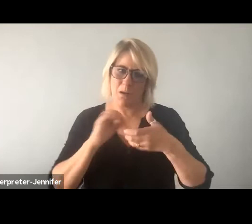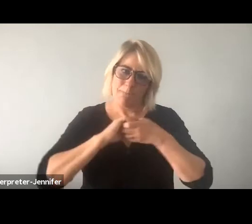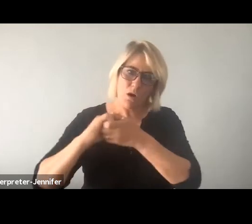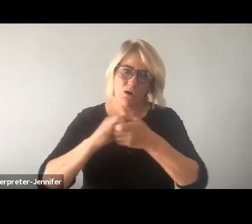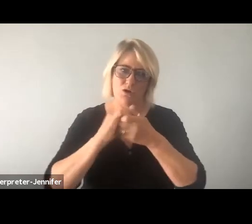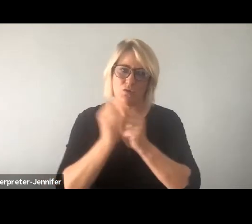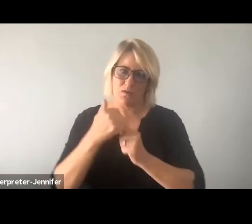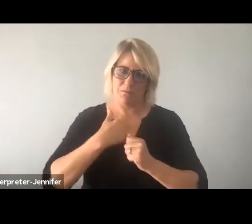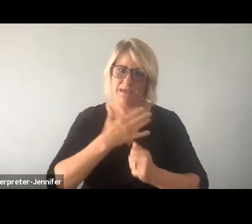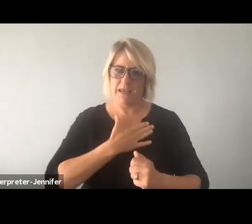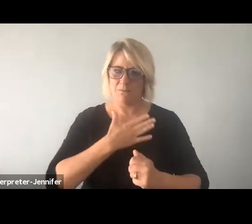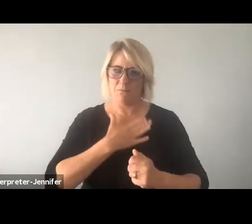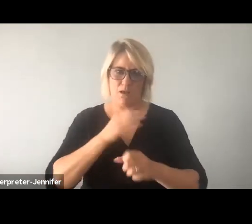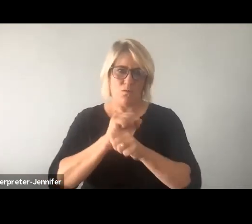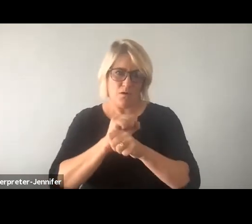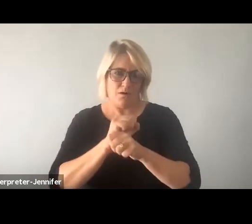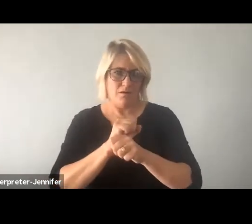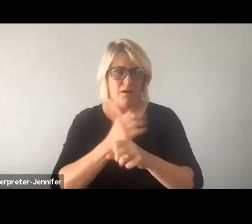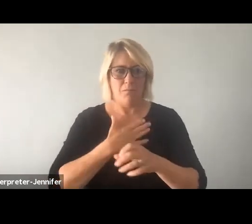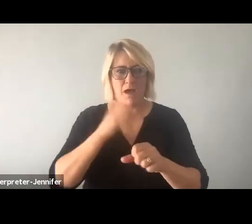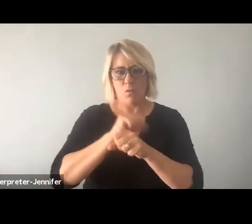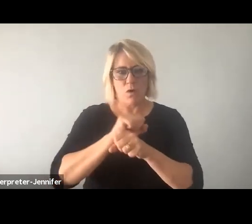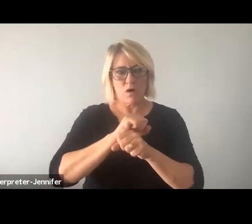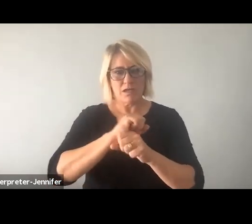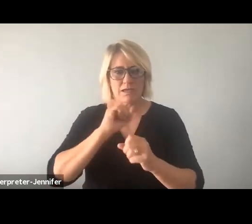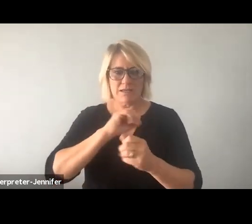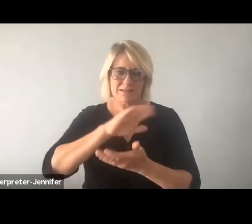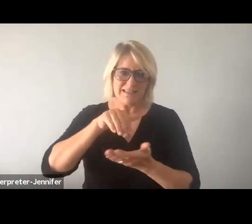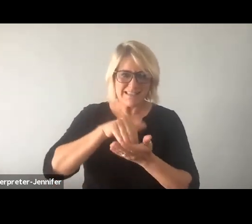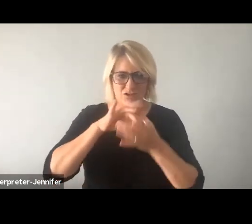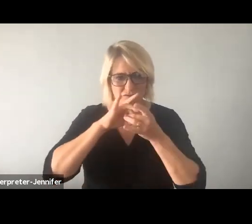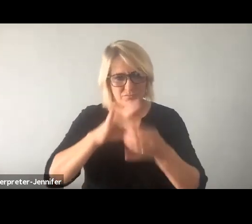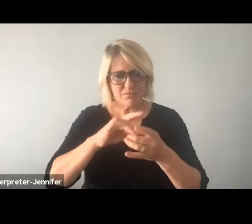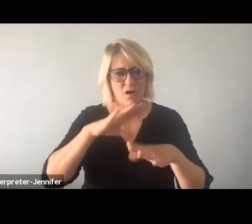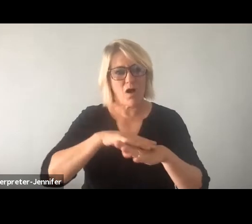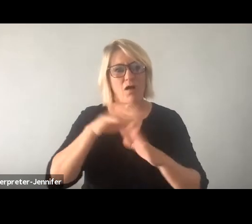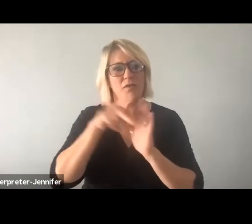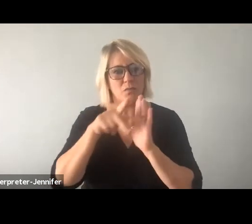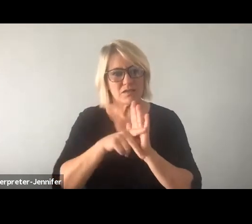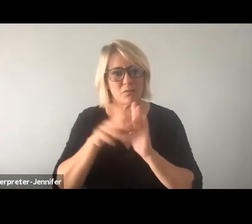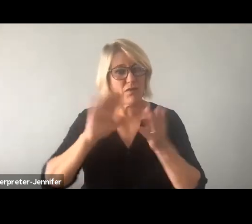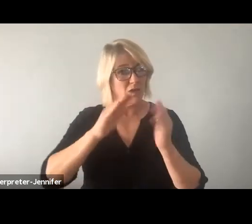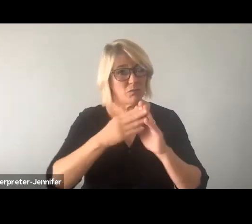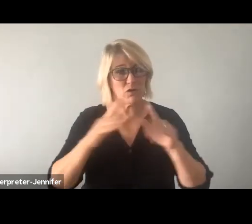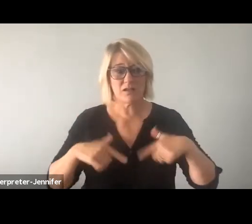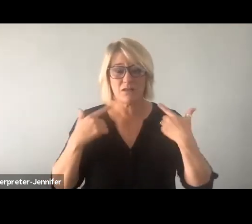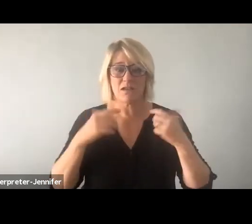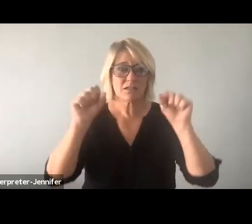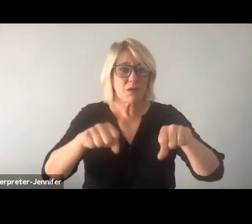work. My work is always centered on the principle that community living is possible for